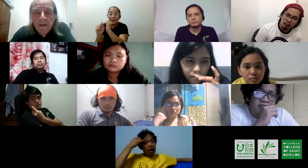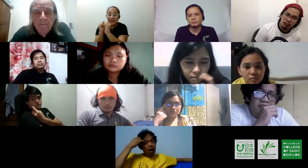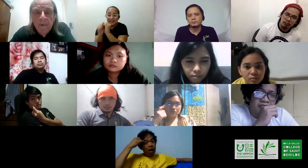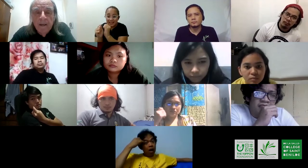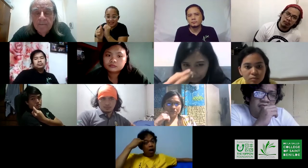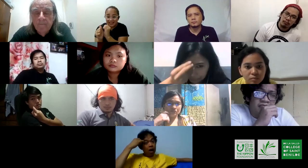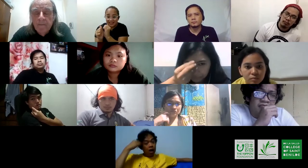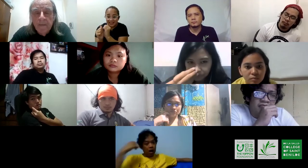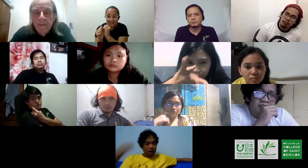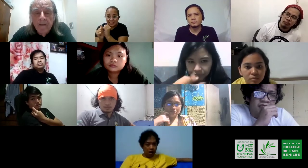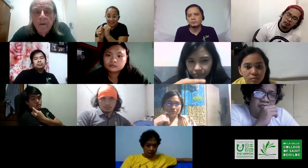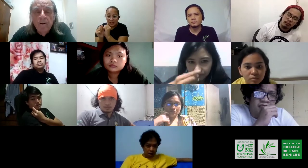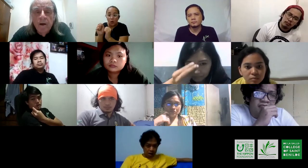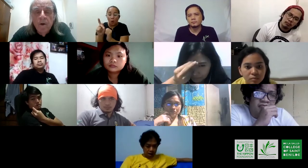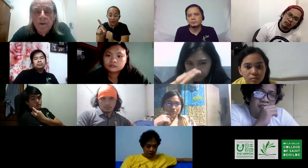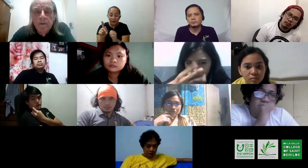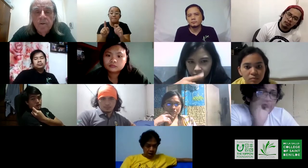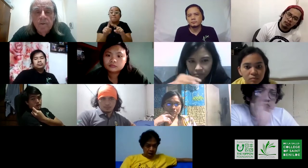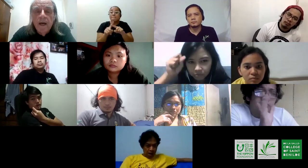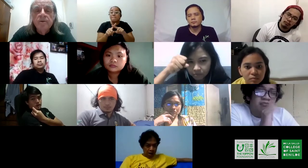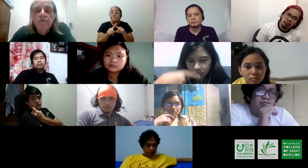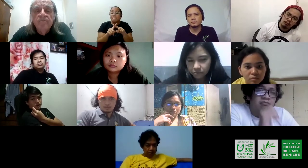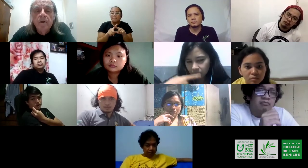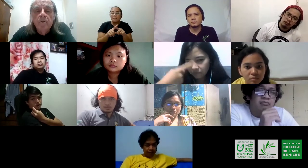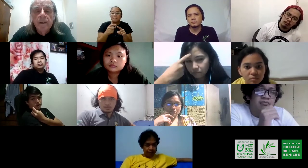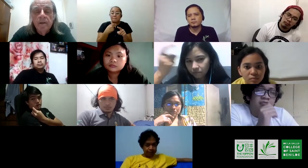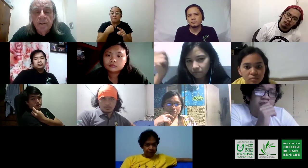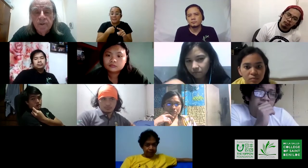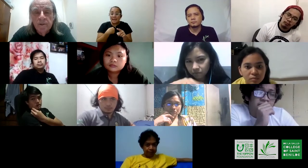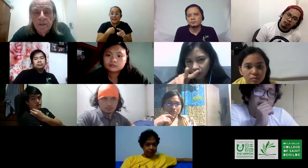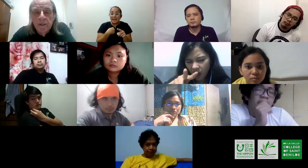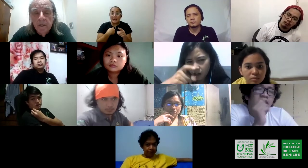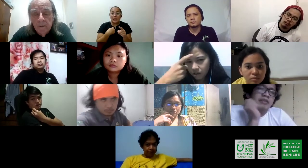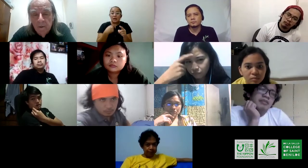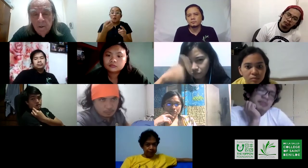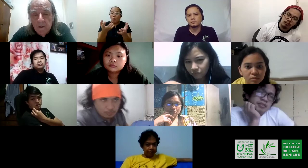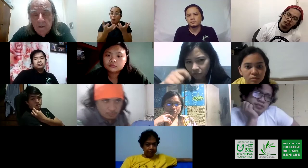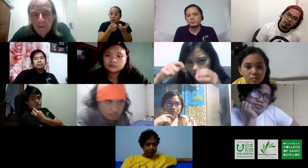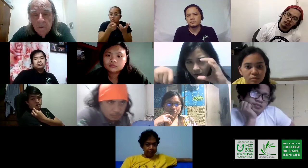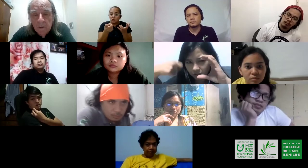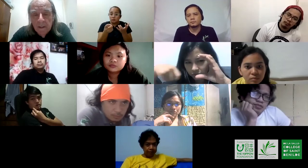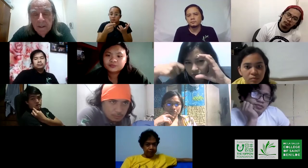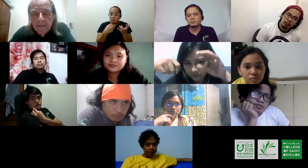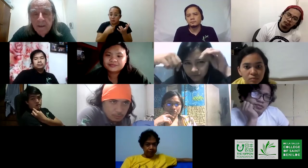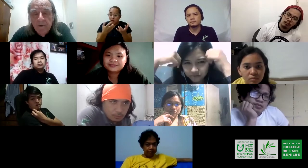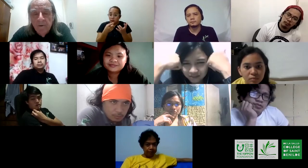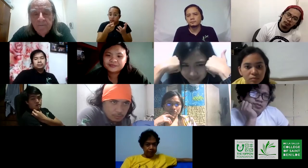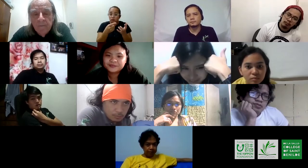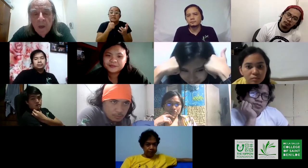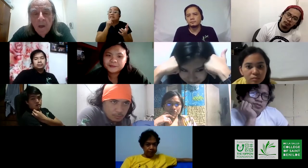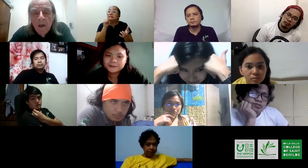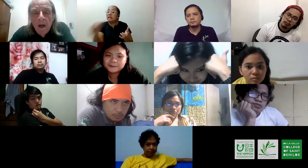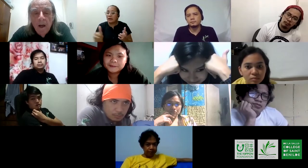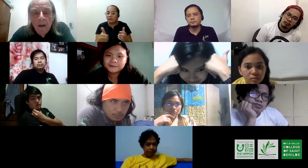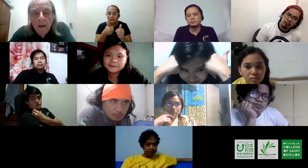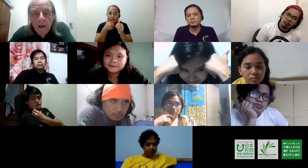Okay, but I want you not to follow English in your example.